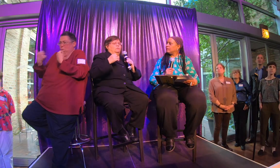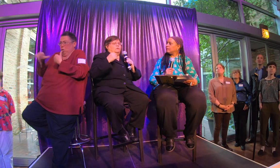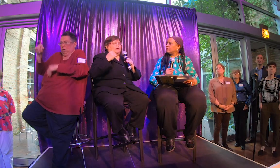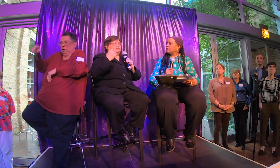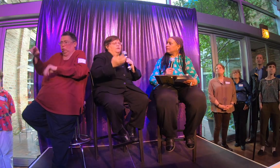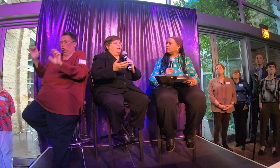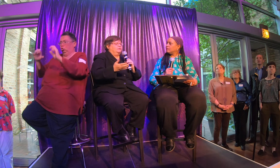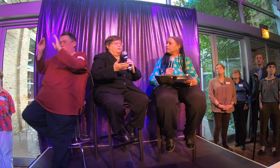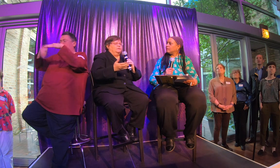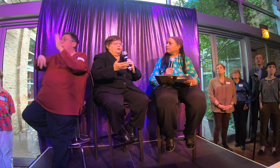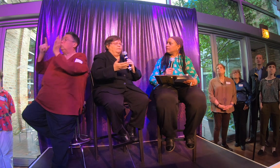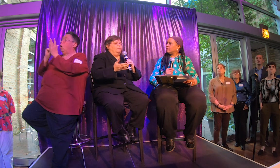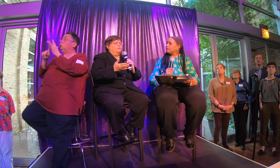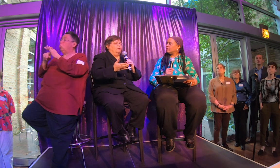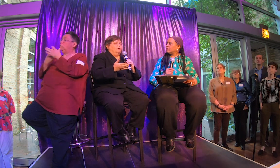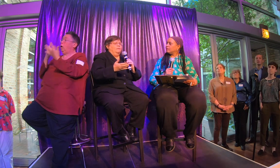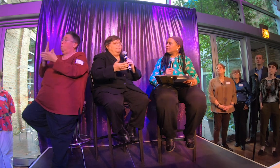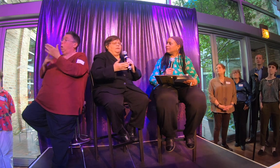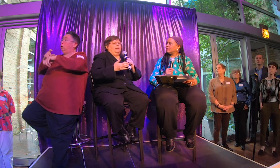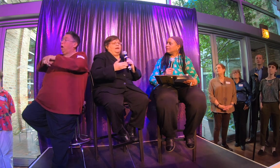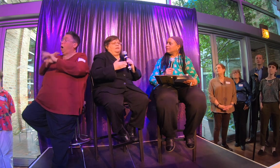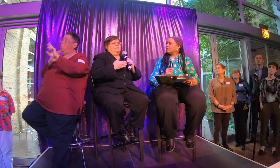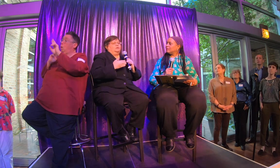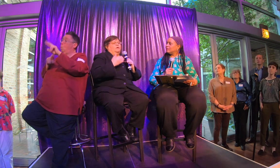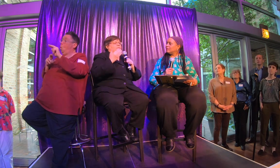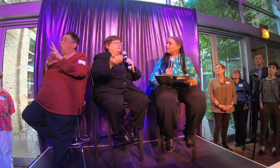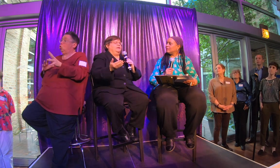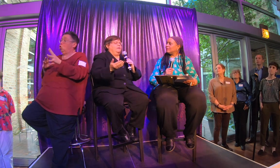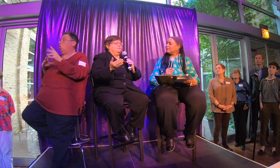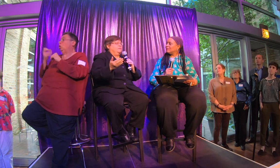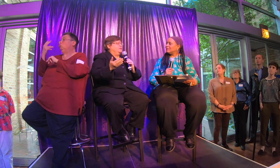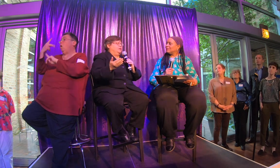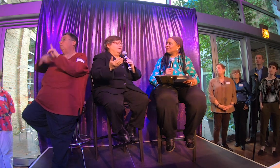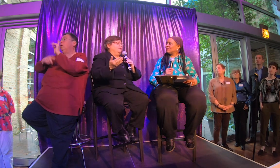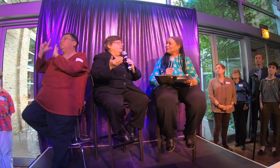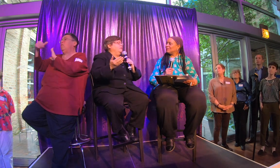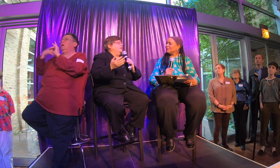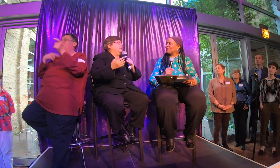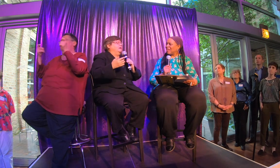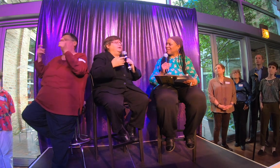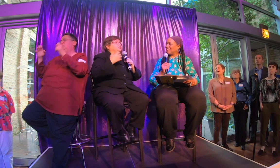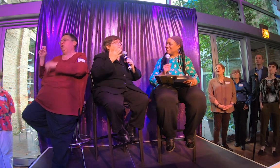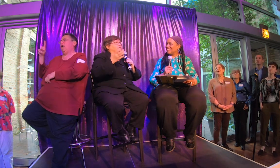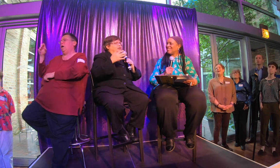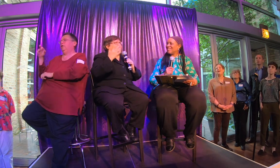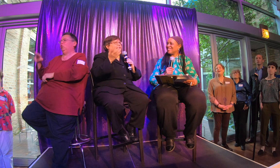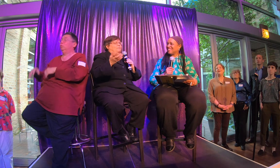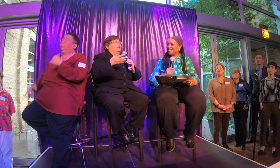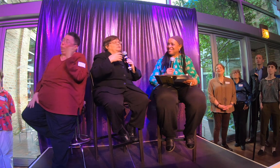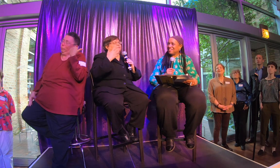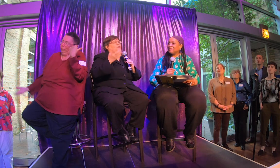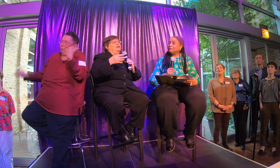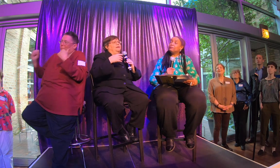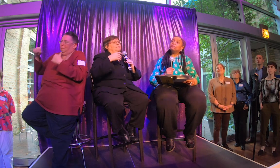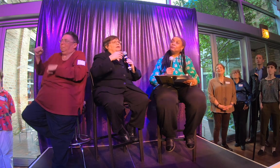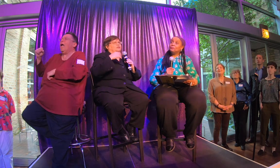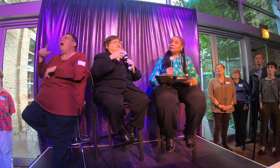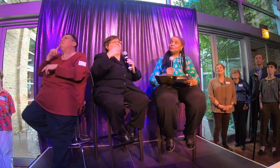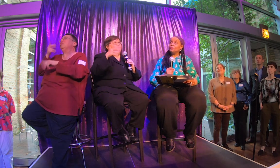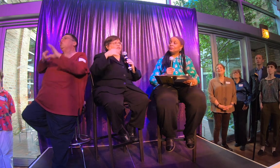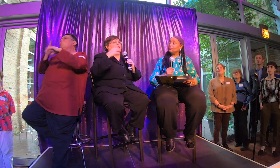So I started as a part-time reporter, and 12 months later I was managing editor. The attrition in the gay press was